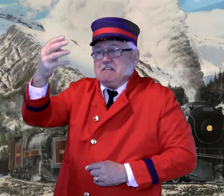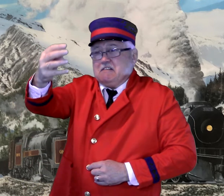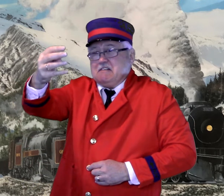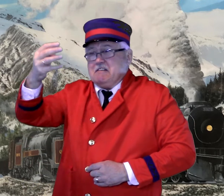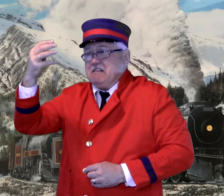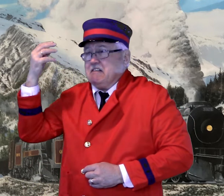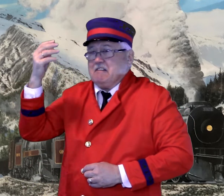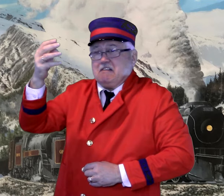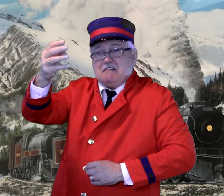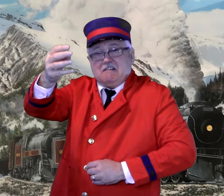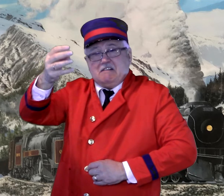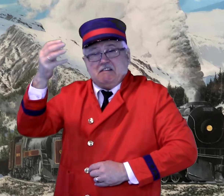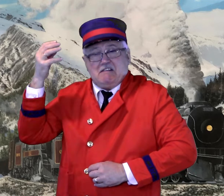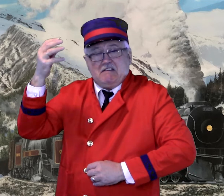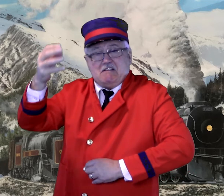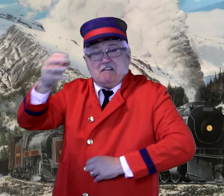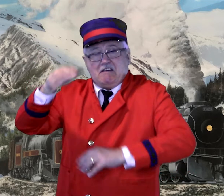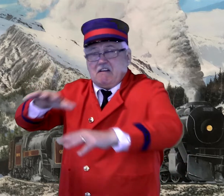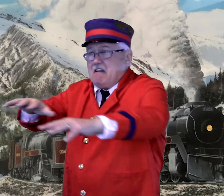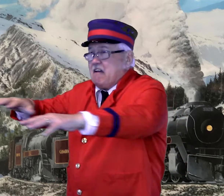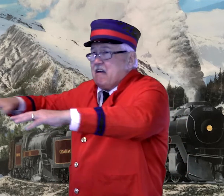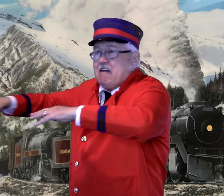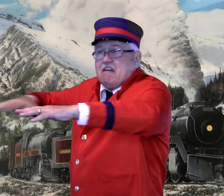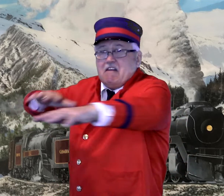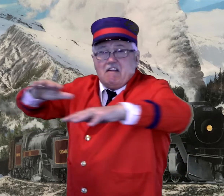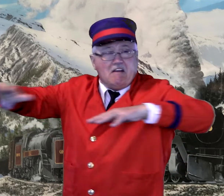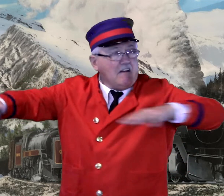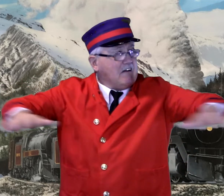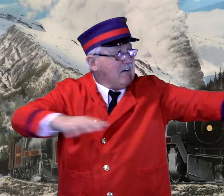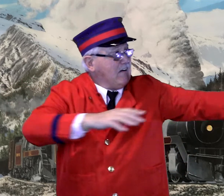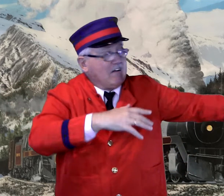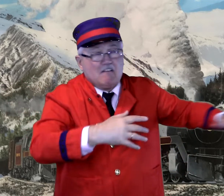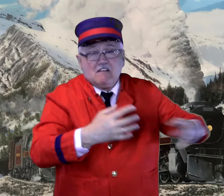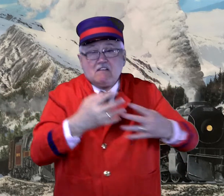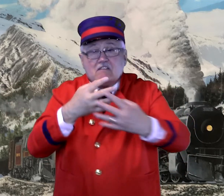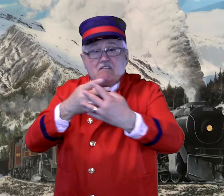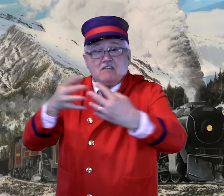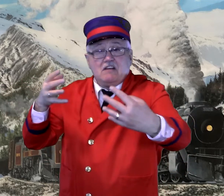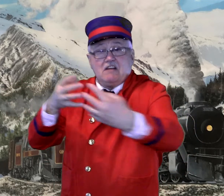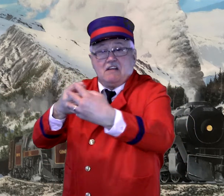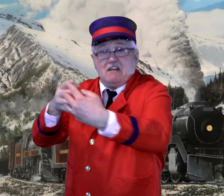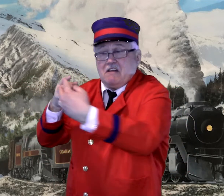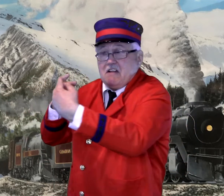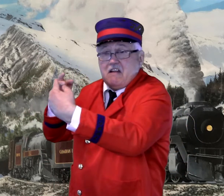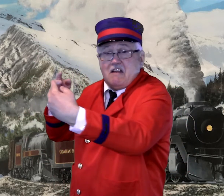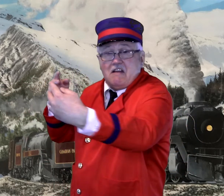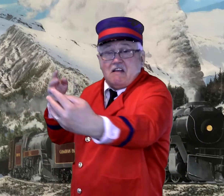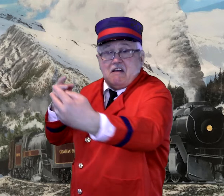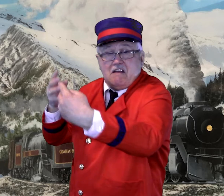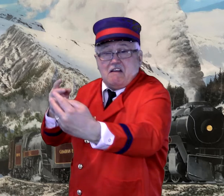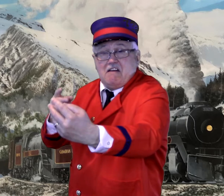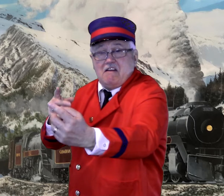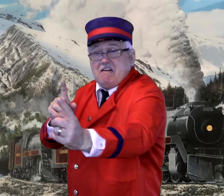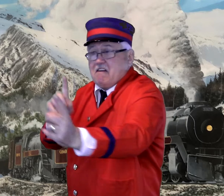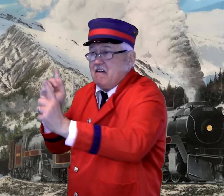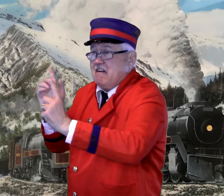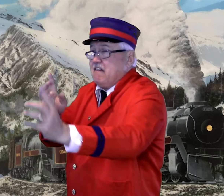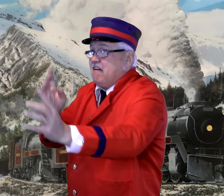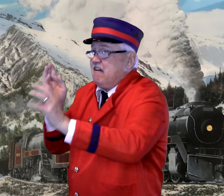route, passing the communication lines that seemed endless, passing the fields, passing the